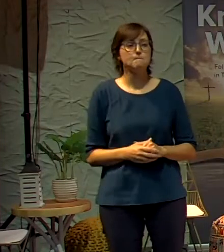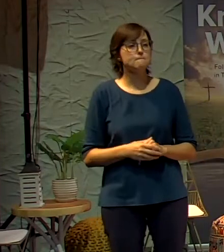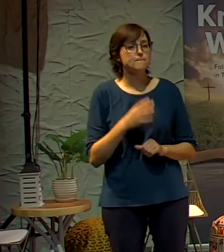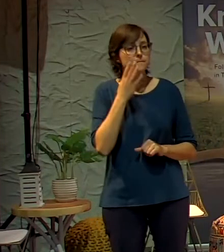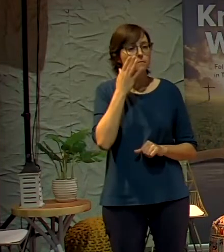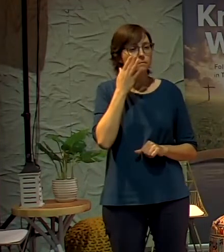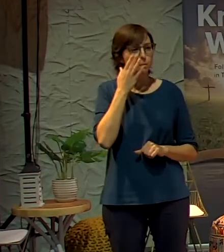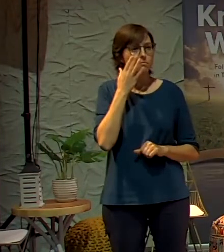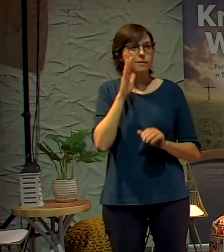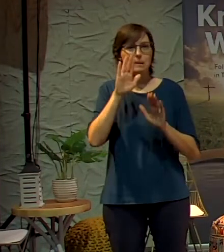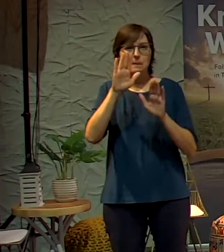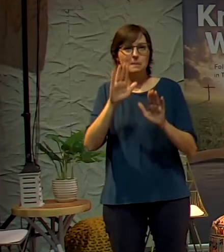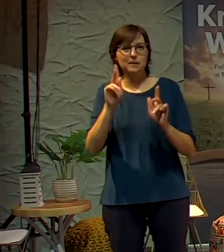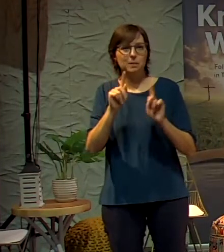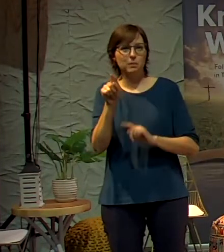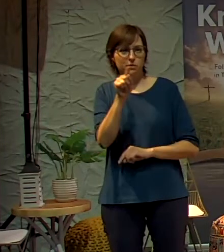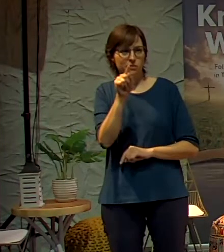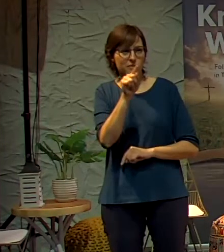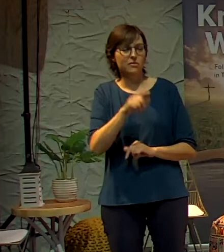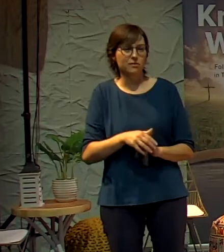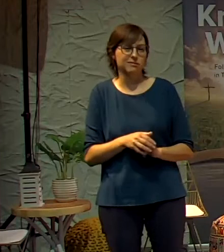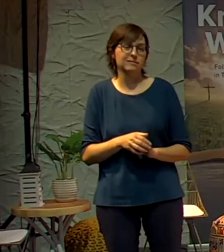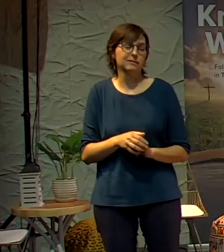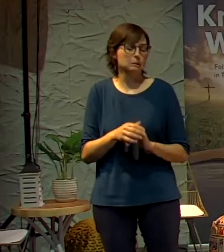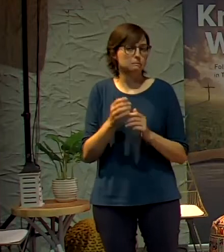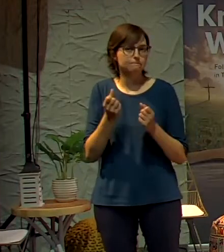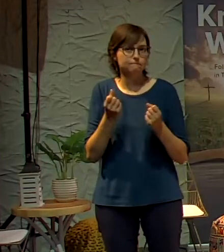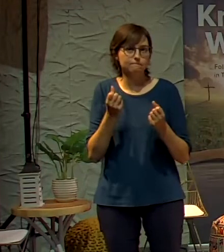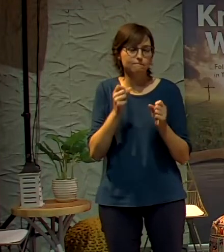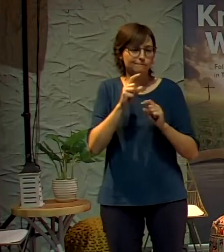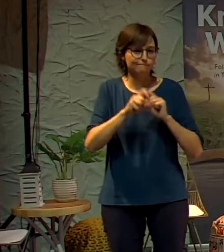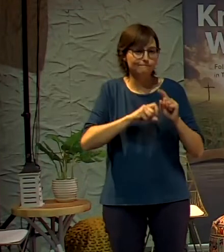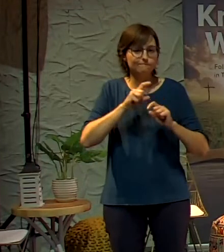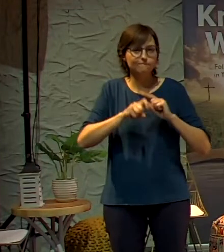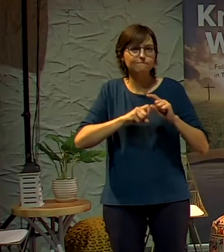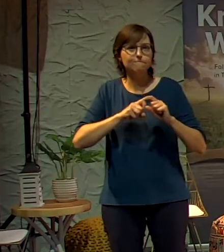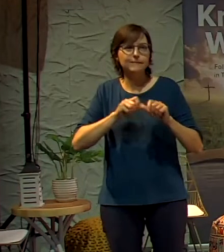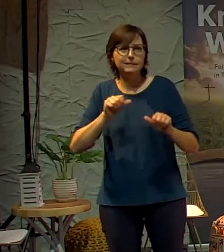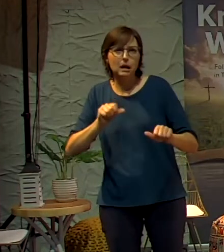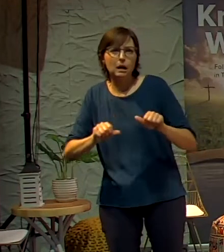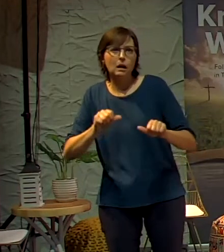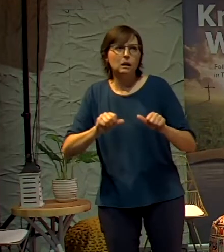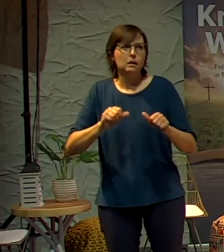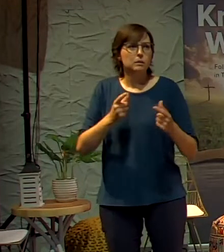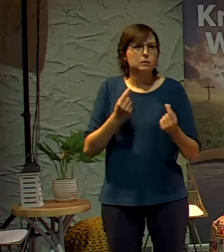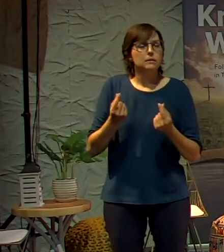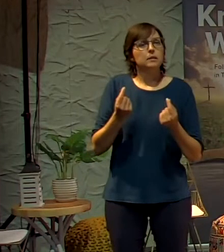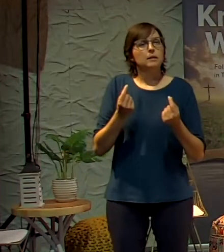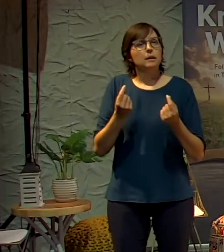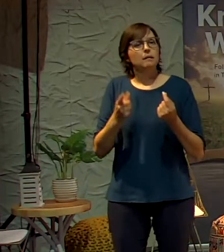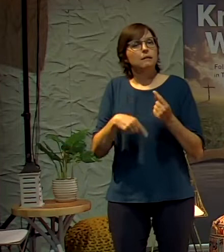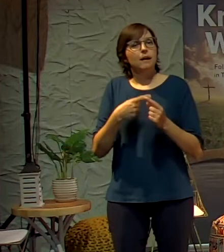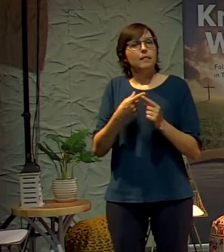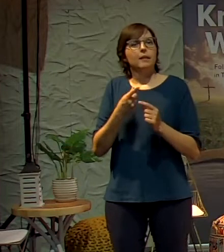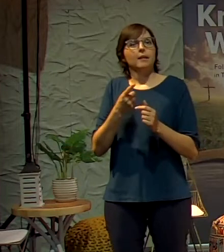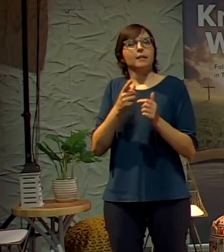these are amazing people who had all kinds of questions, who had all kinds of doubts. And they were in